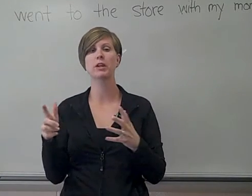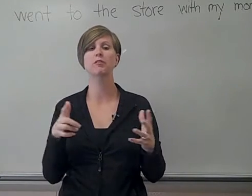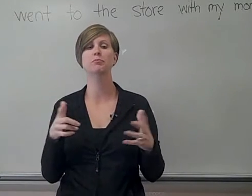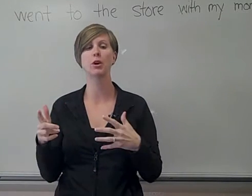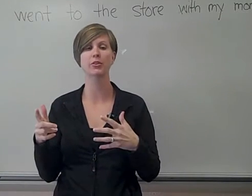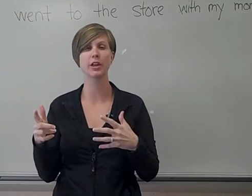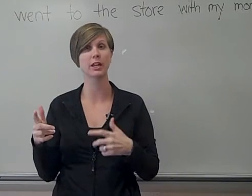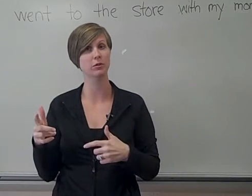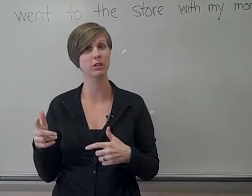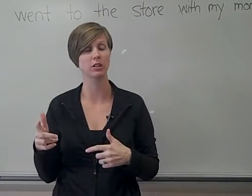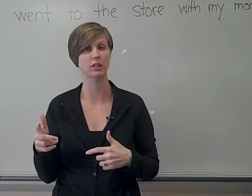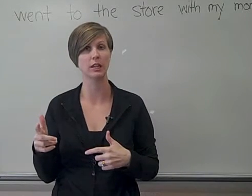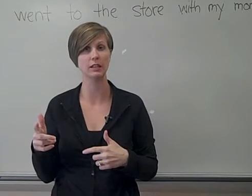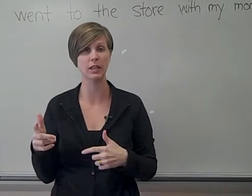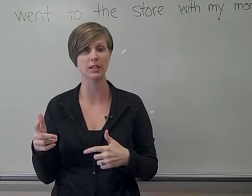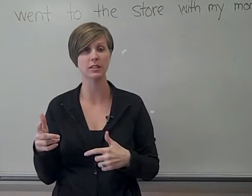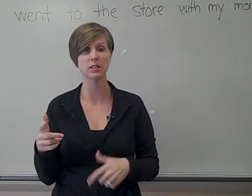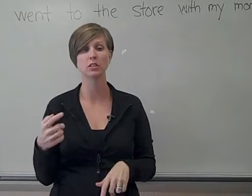bit of both and it would look like this.